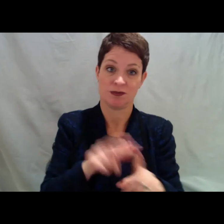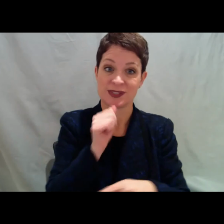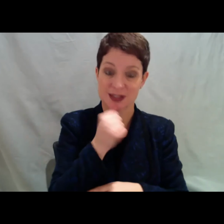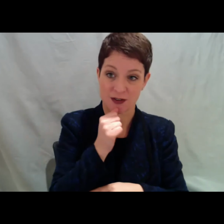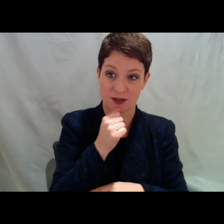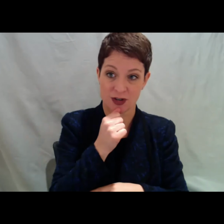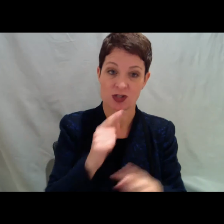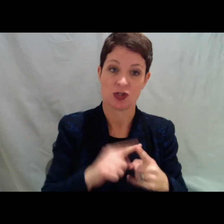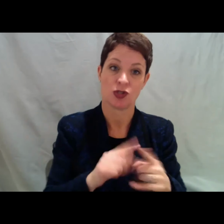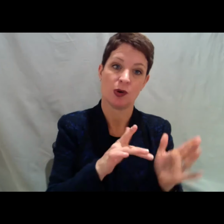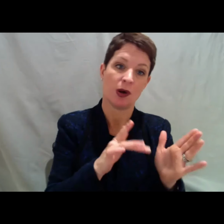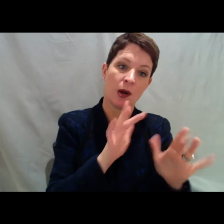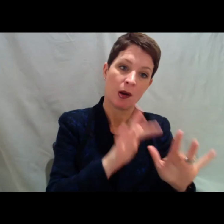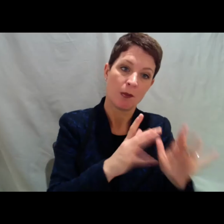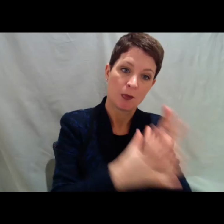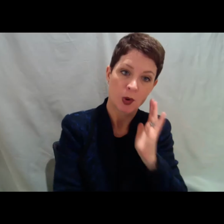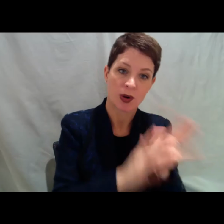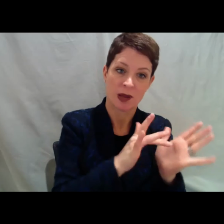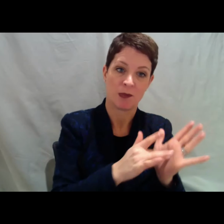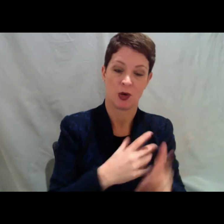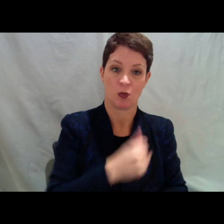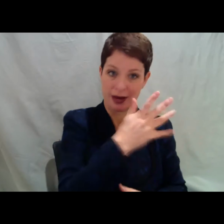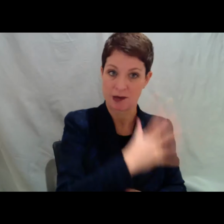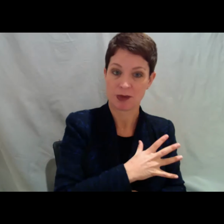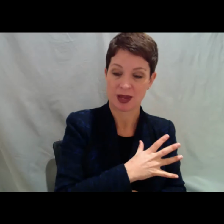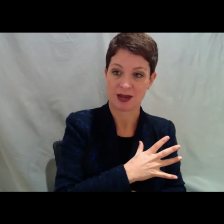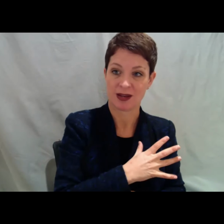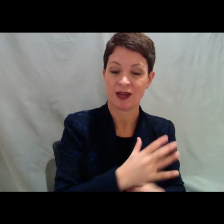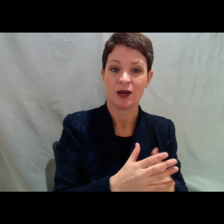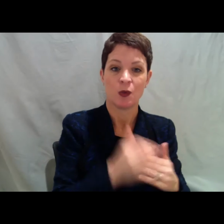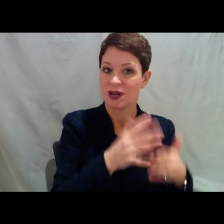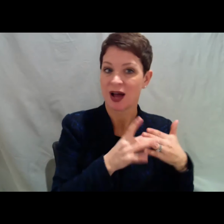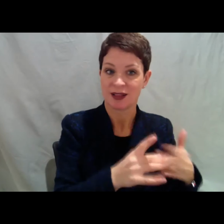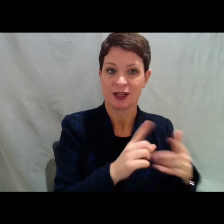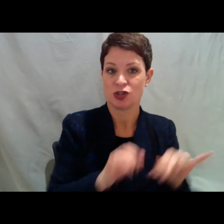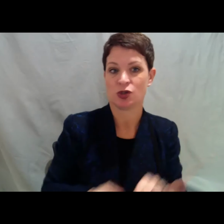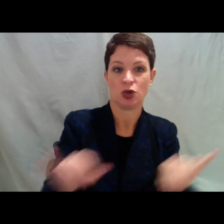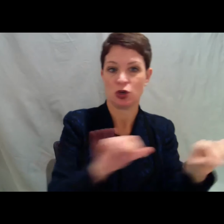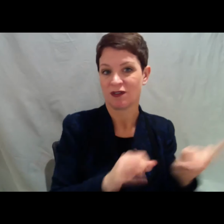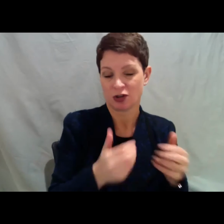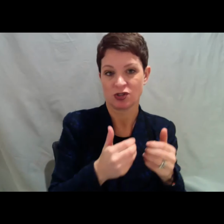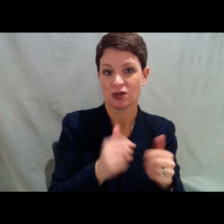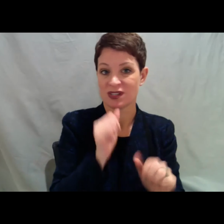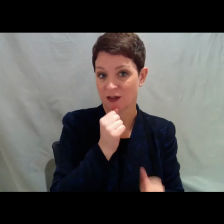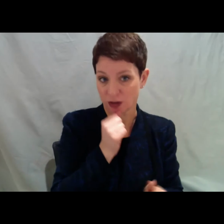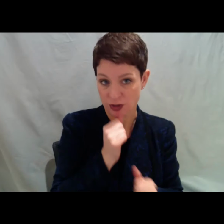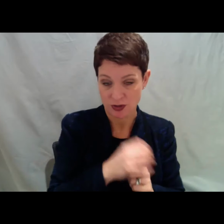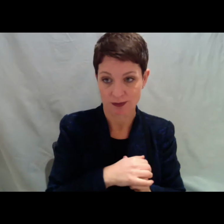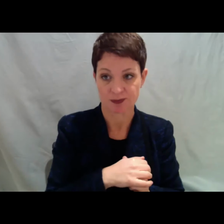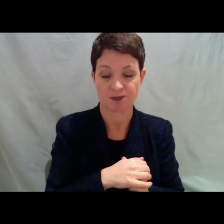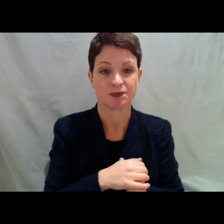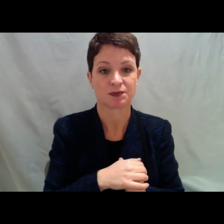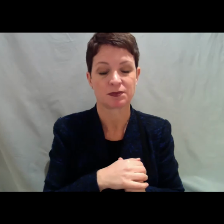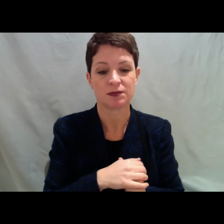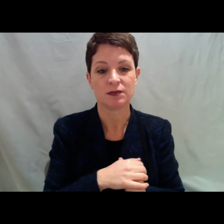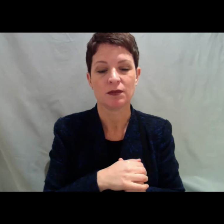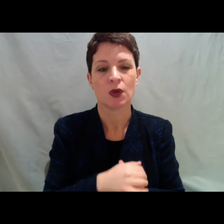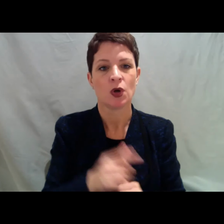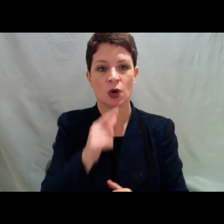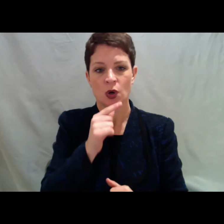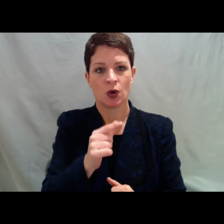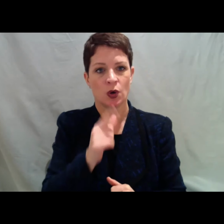poor and middling white men would not necessarily lead to universal suffrage. Concerns about who qualified for